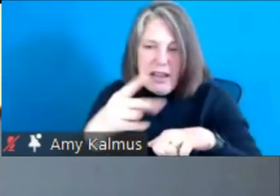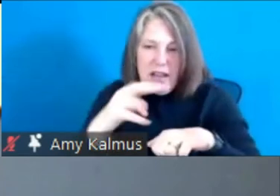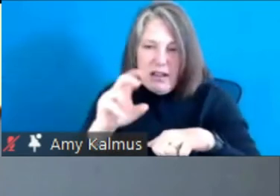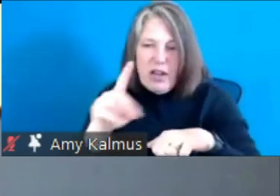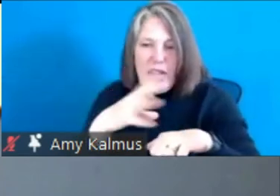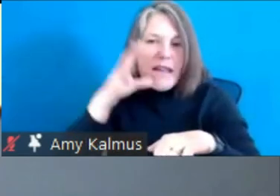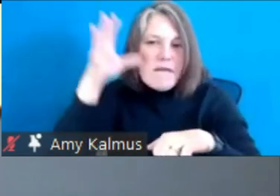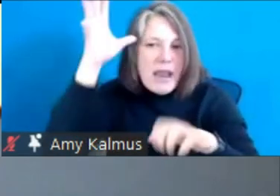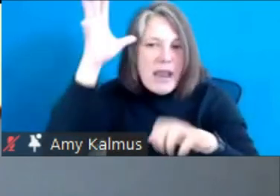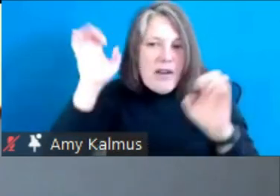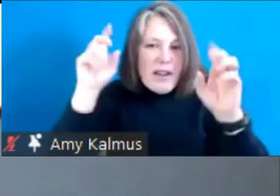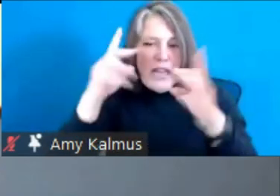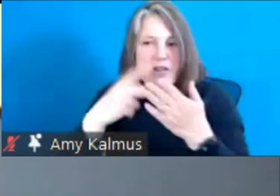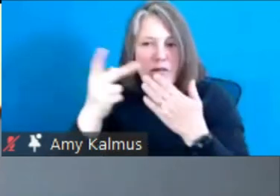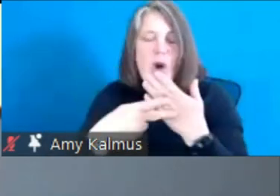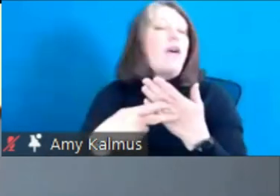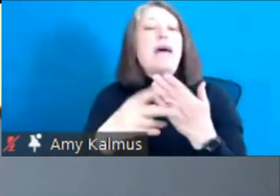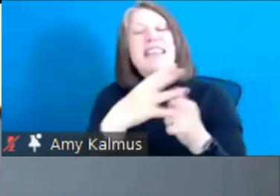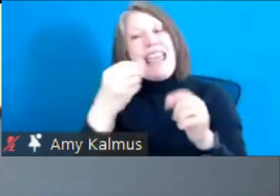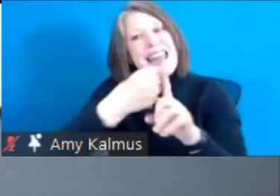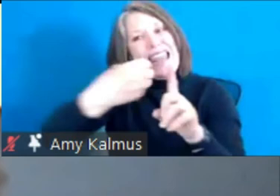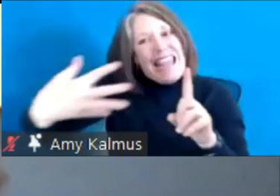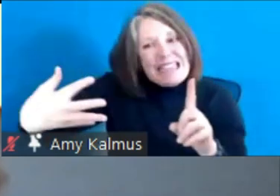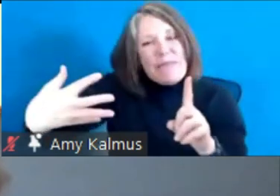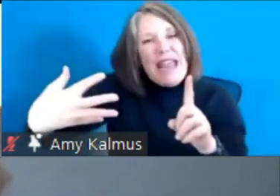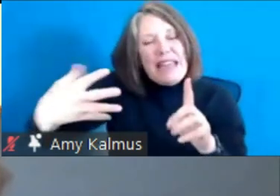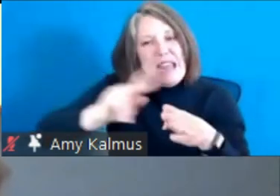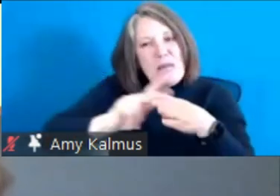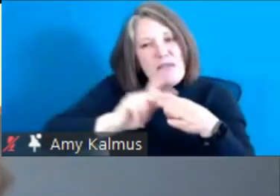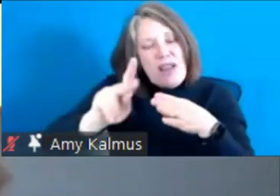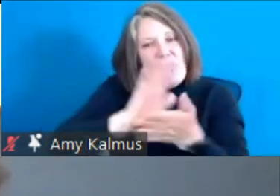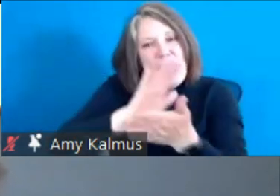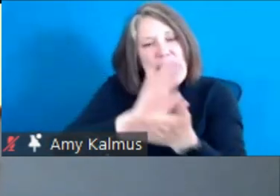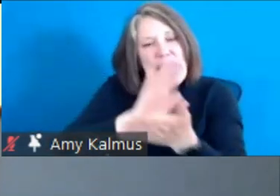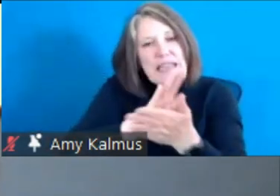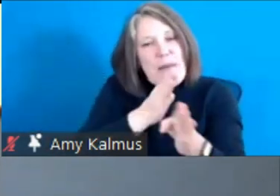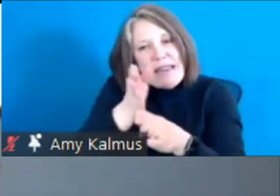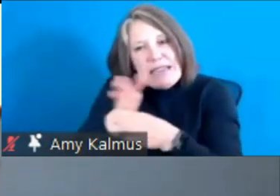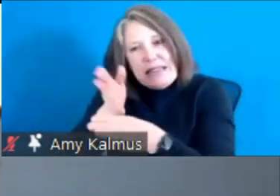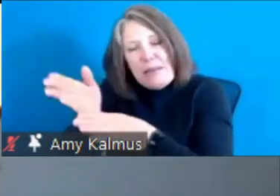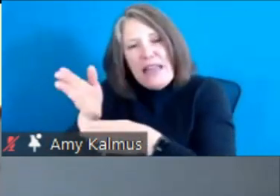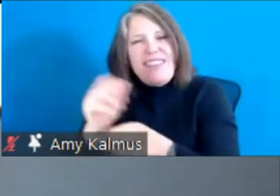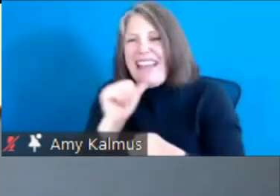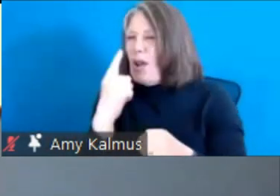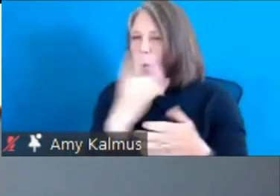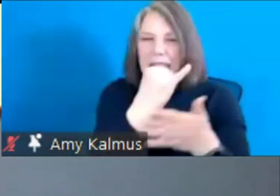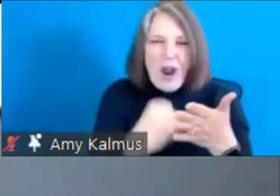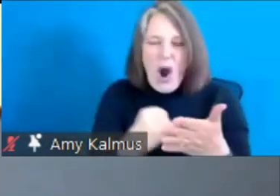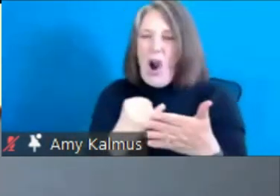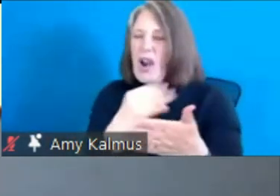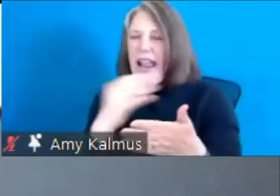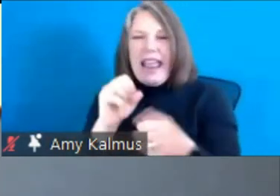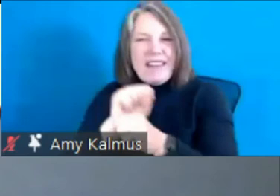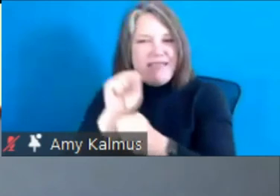parent education programs, and expanding the professional academic discipline outside of just the arts and vocational